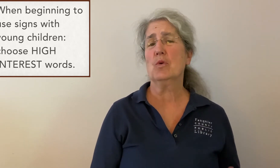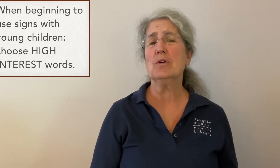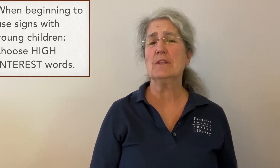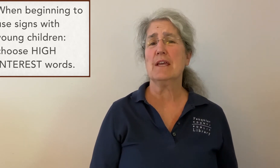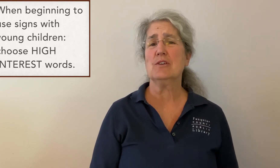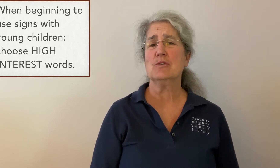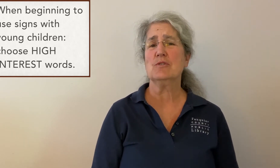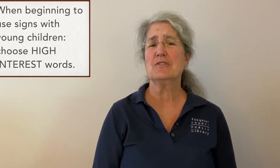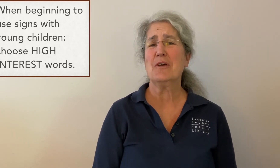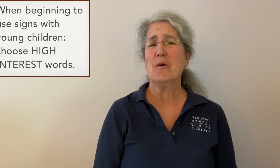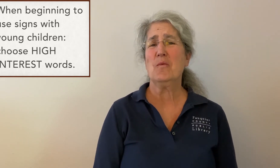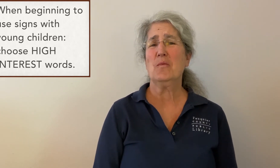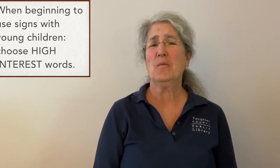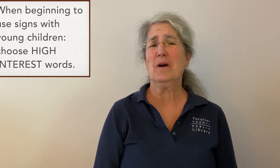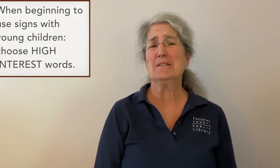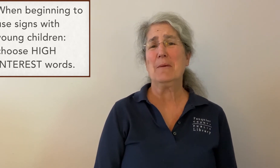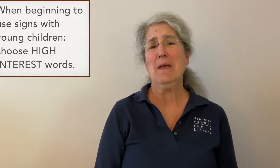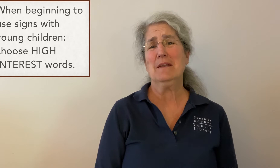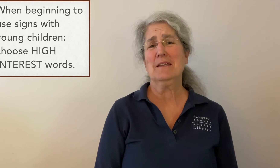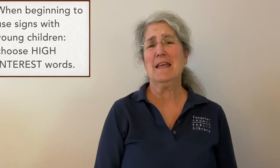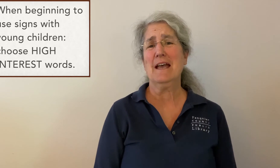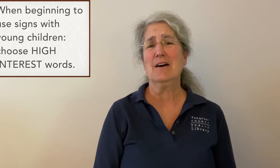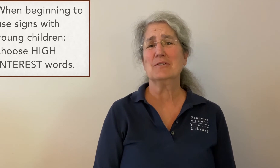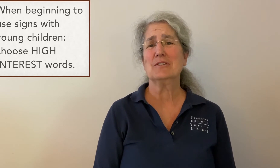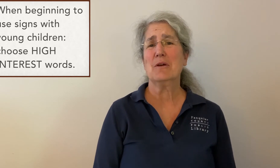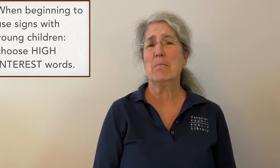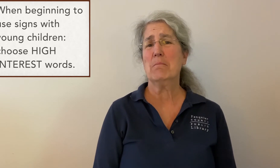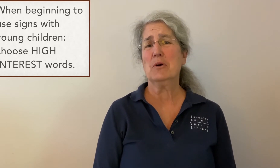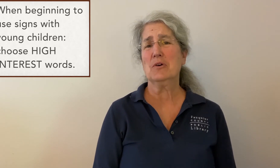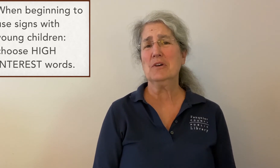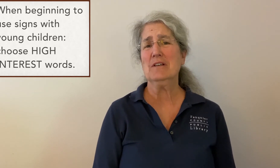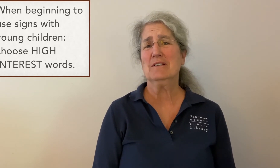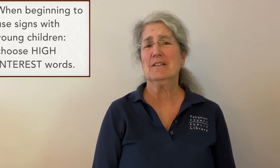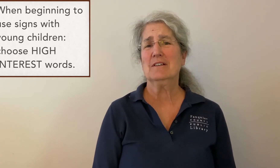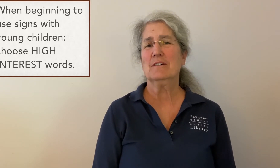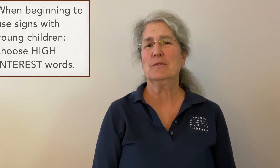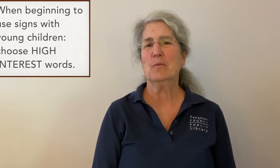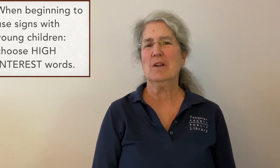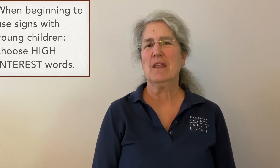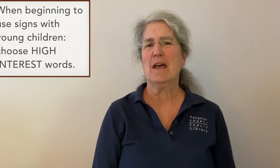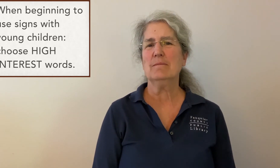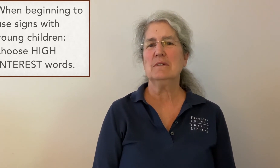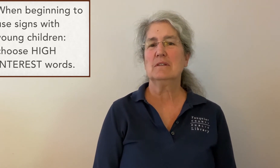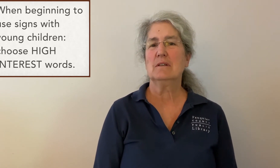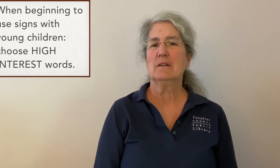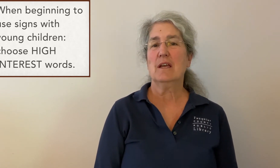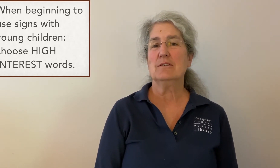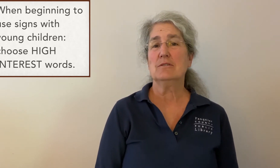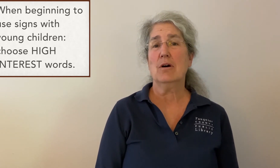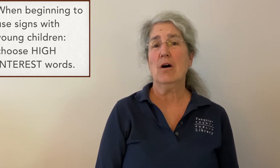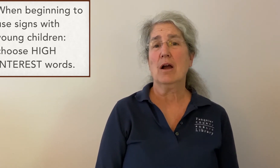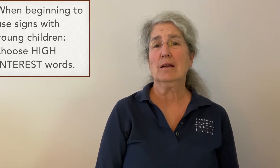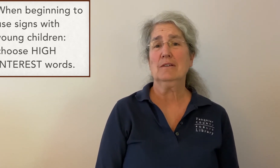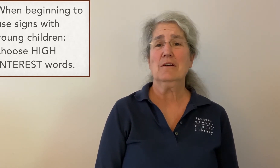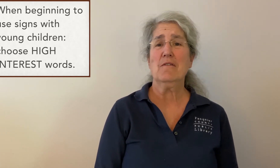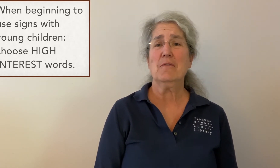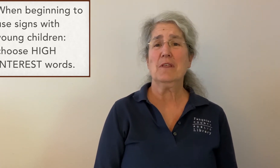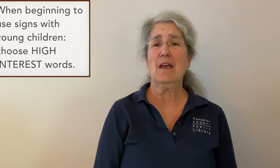word they used was a pet in the house. Bird for one of them, and dog for the